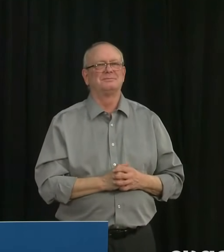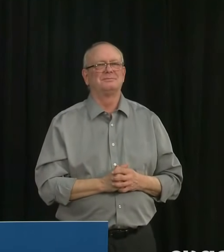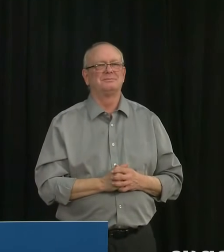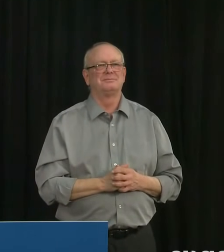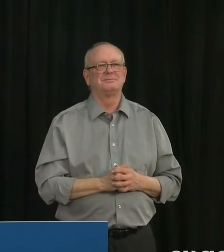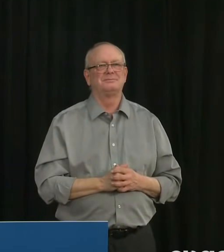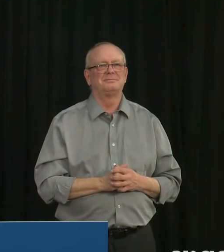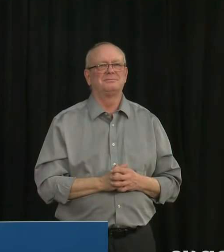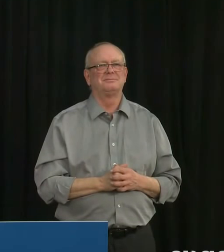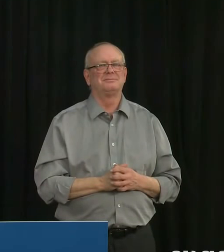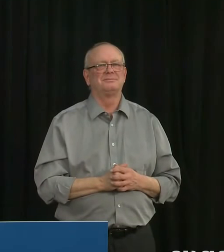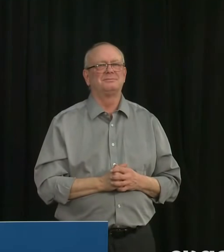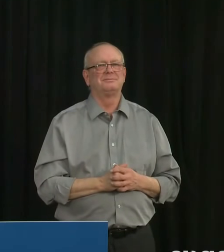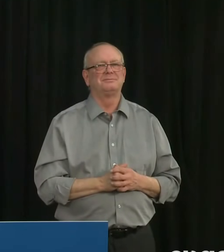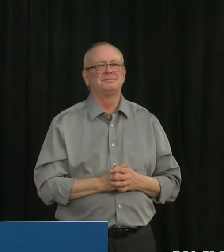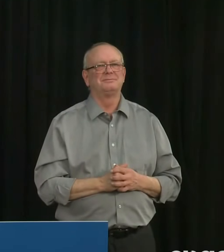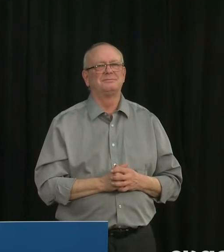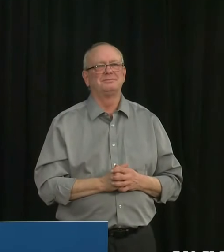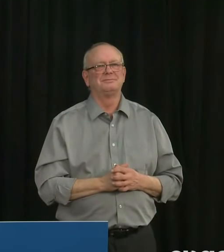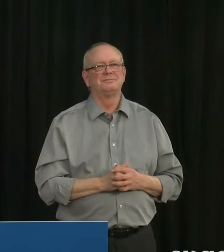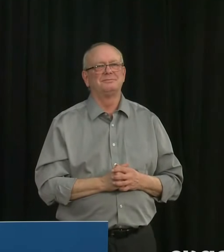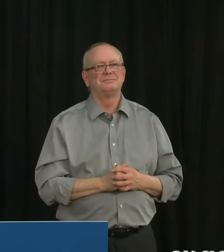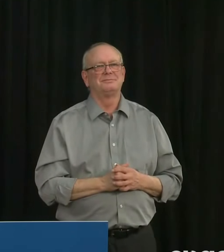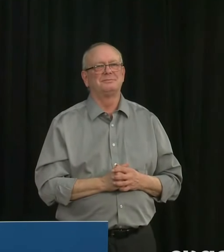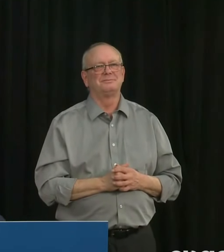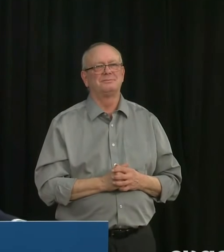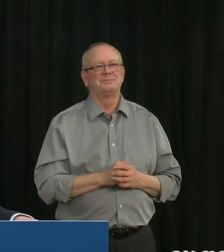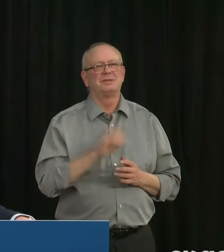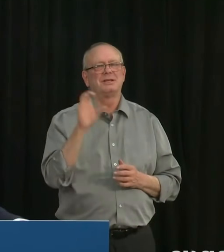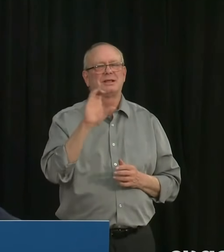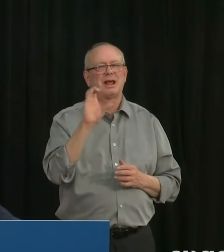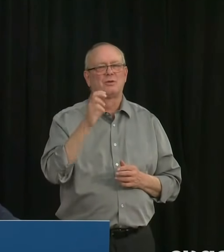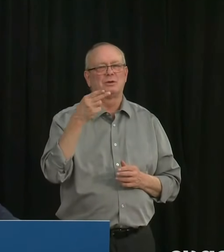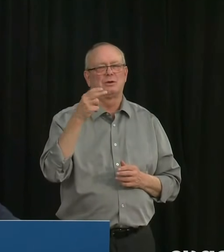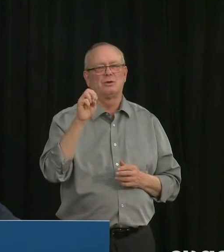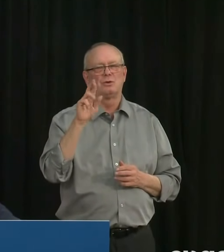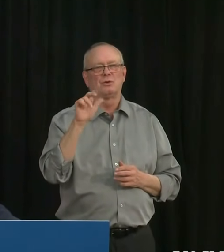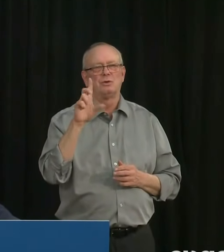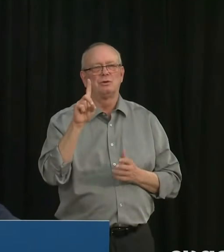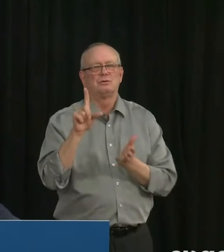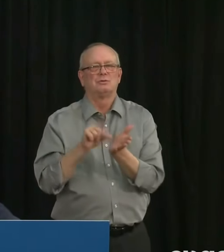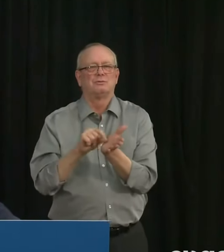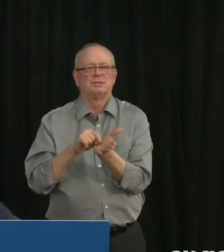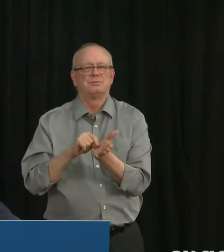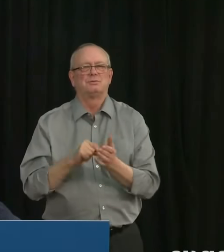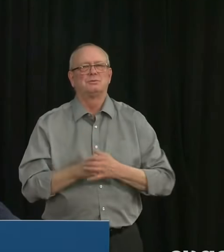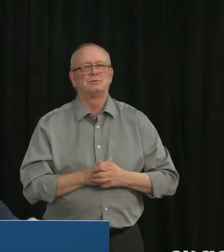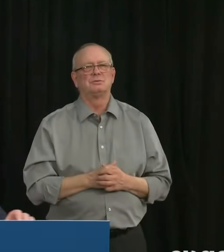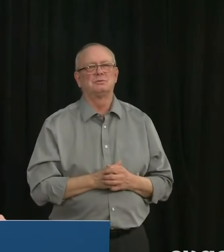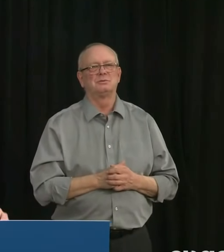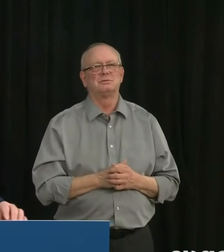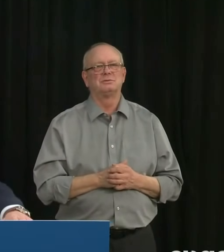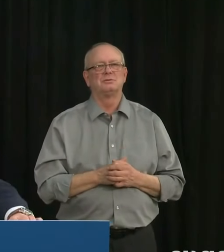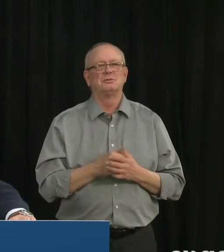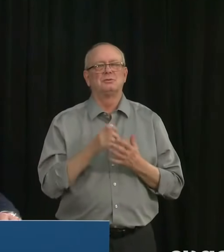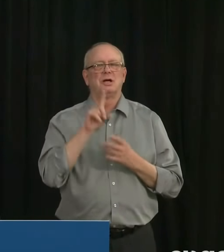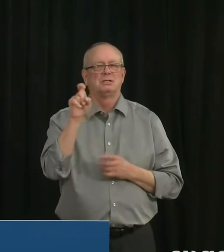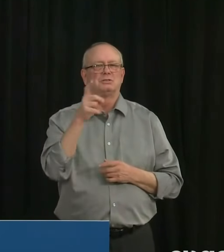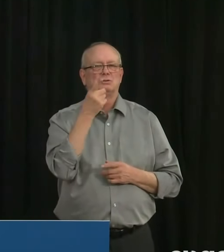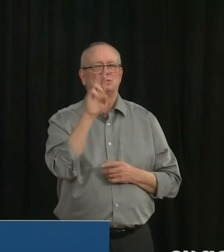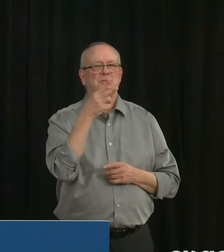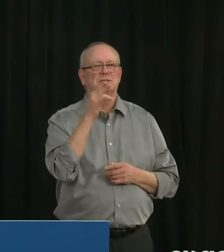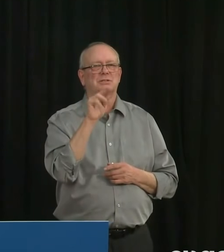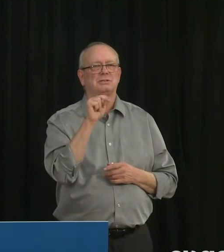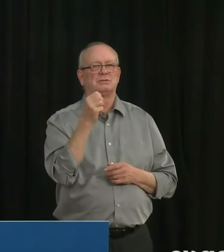Next is Don Braid with the Calgary Herald. Hey, Don. Go ahead, Don. Dr. Hinshaw, a